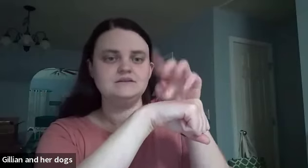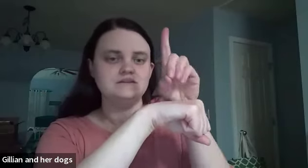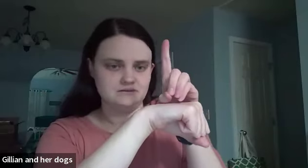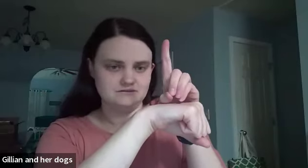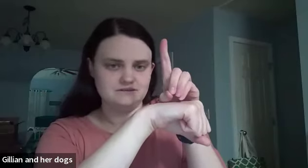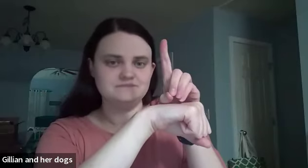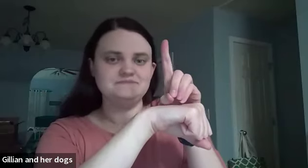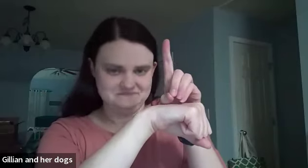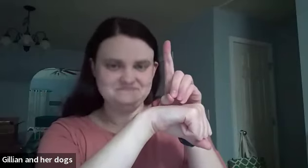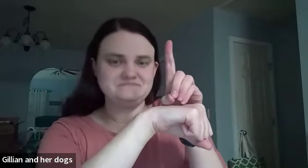McDonald's.